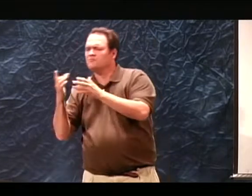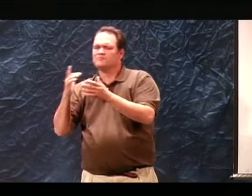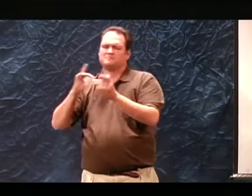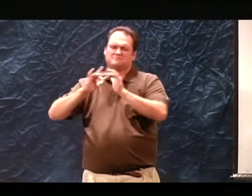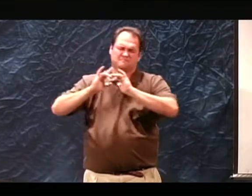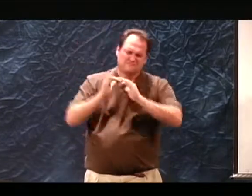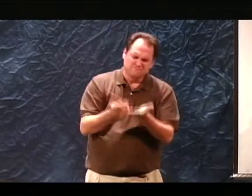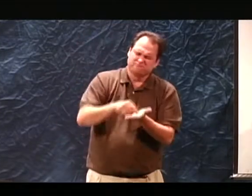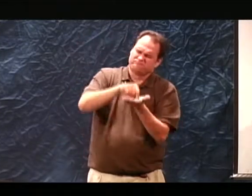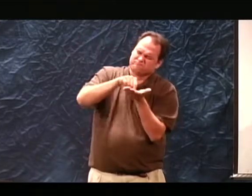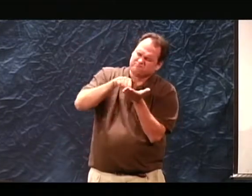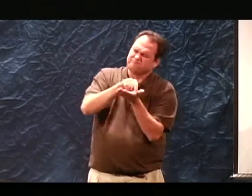joyfully